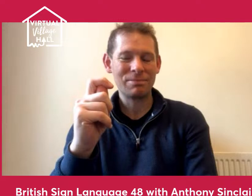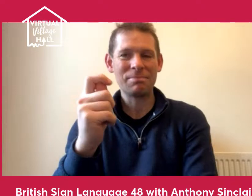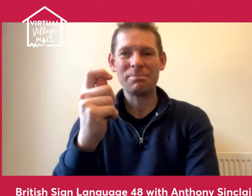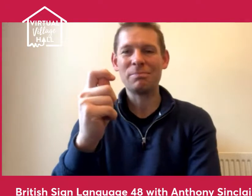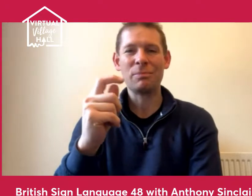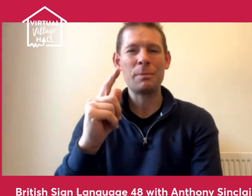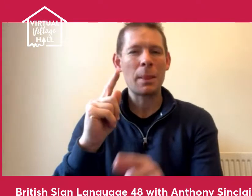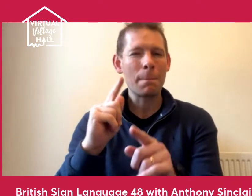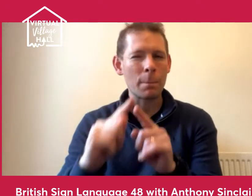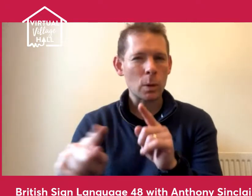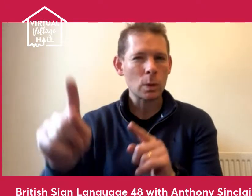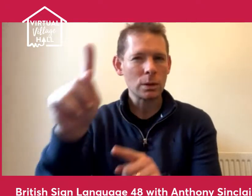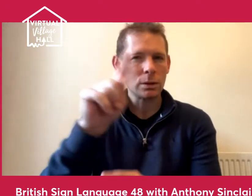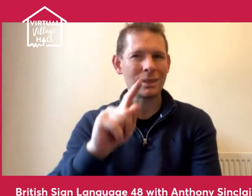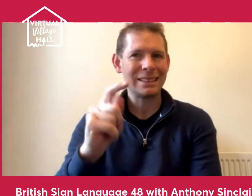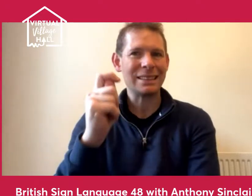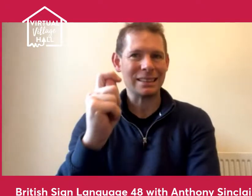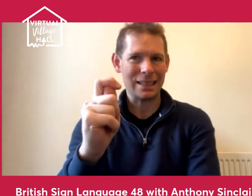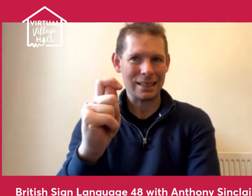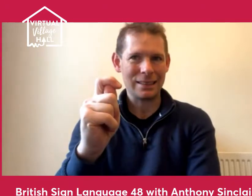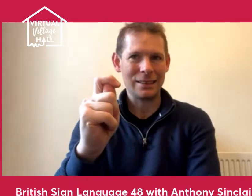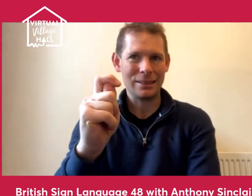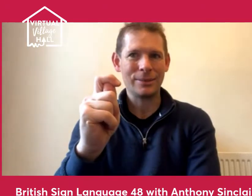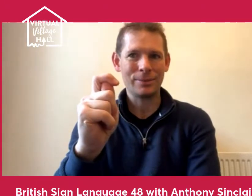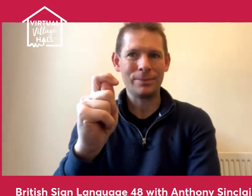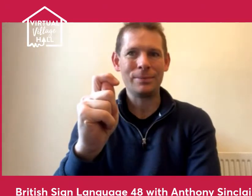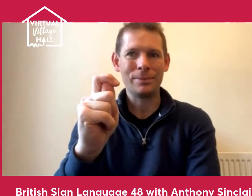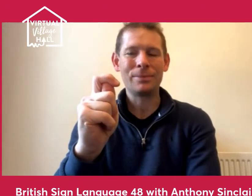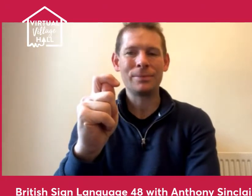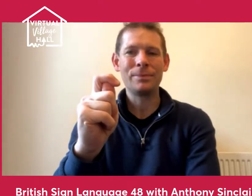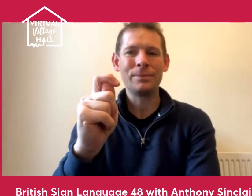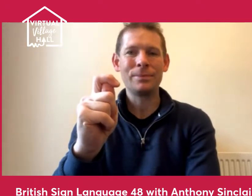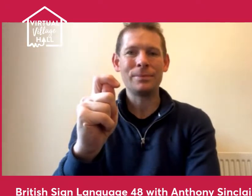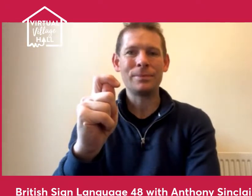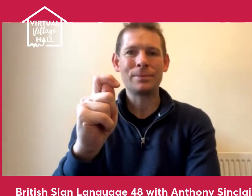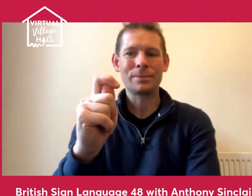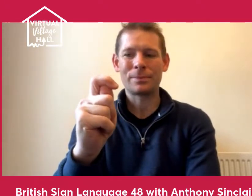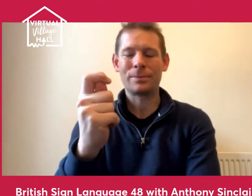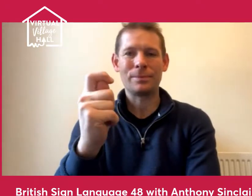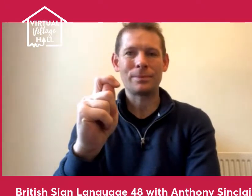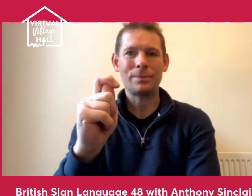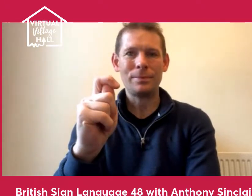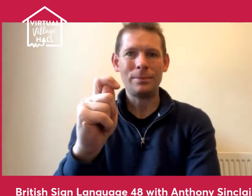are differences depending on where you live. The most common sign in England for 10 is this.